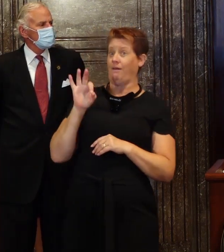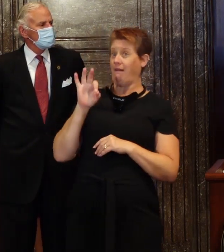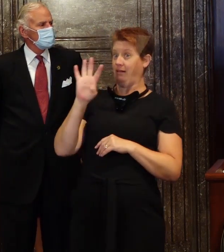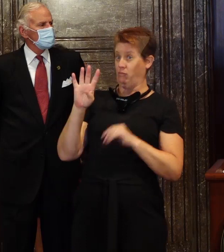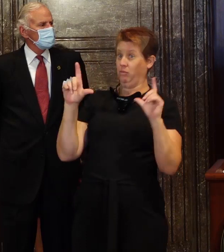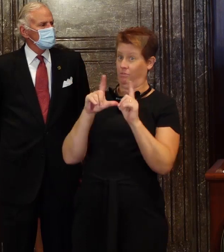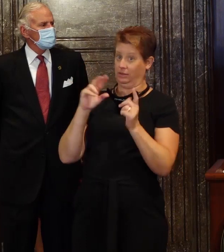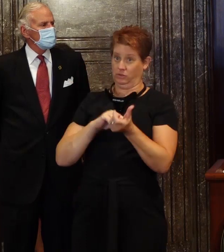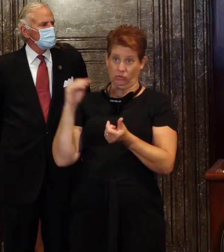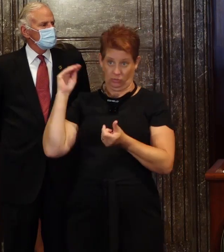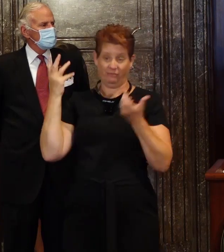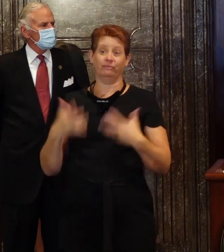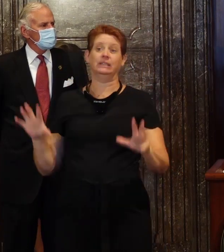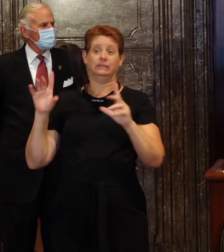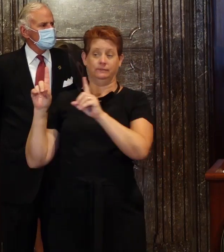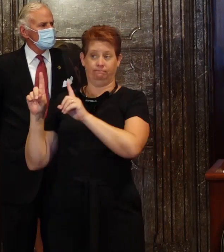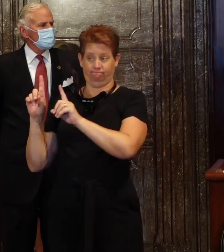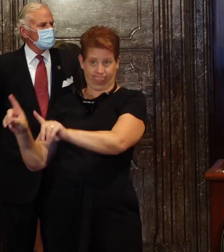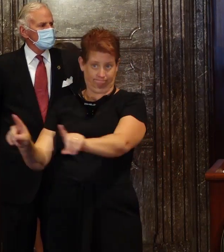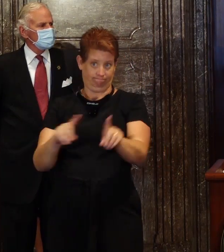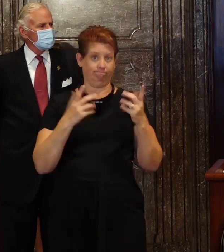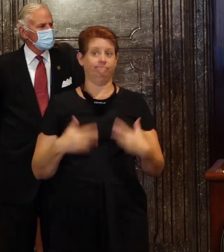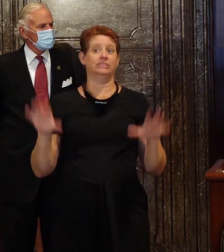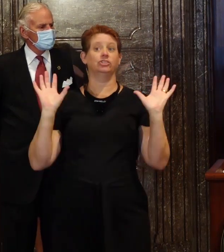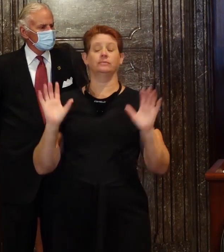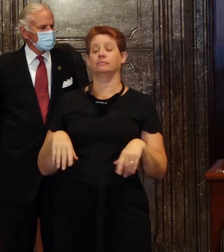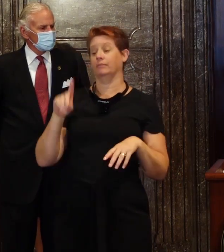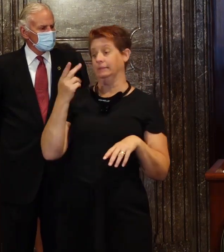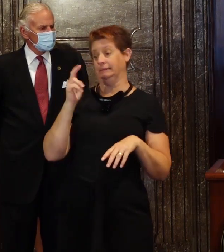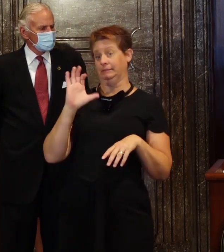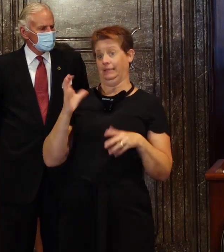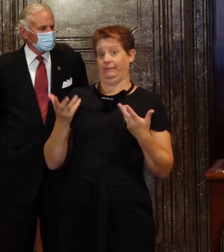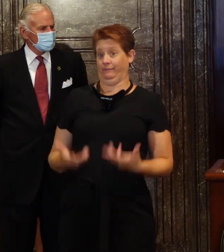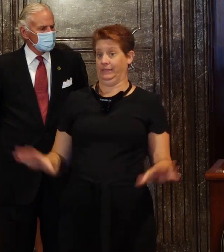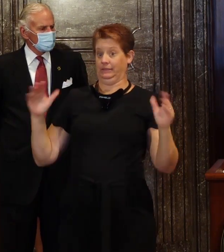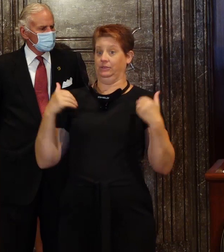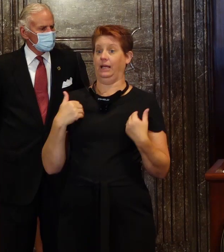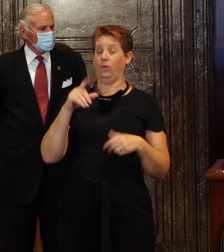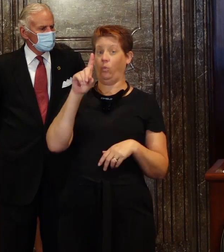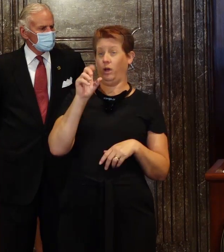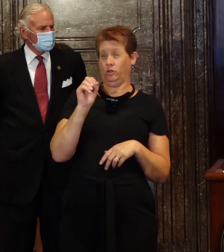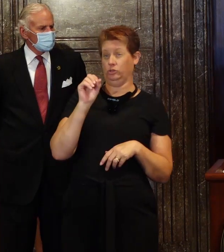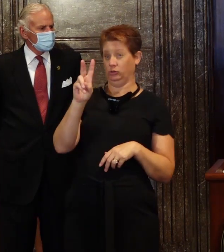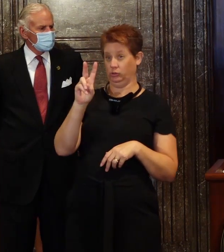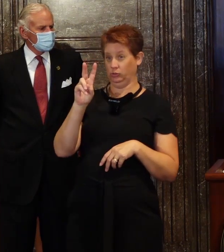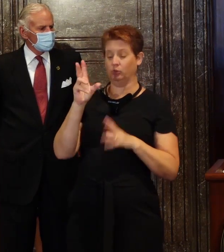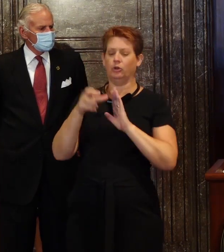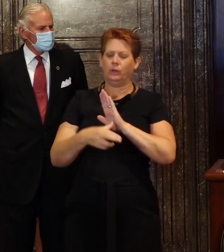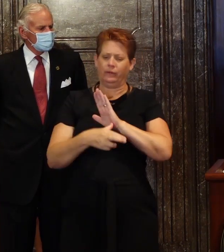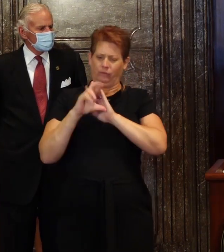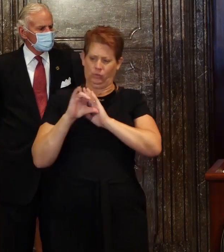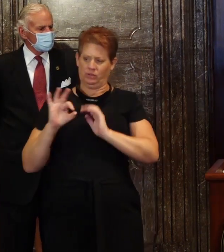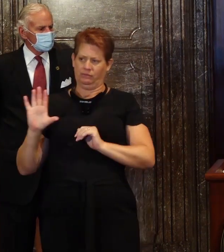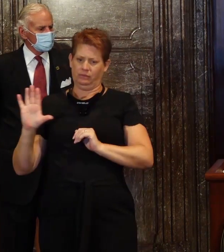homes in the state. In addition, DHEC staff have performed 102 infection control desk reviews of